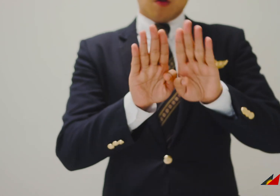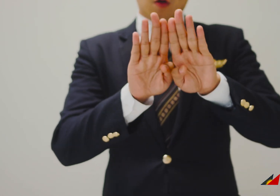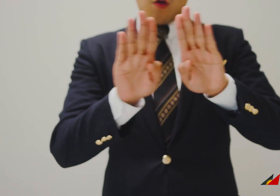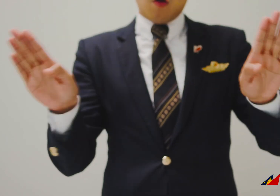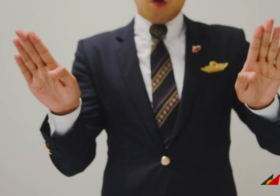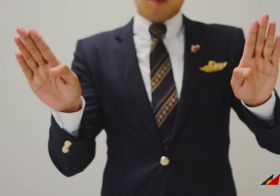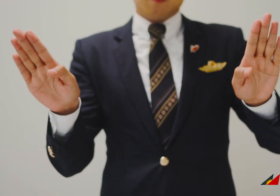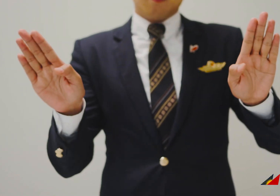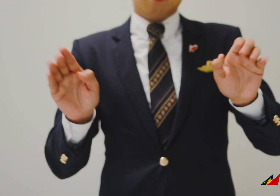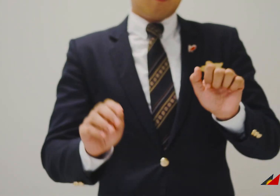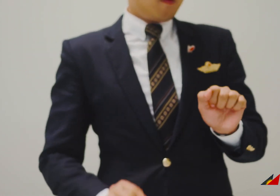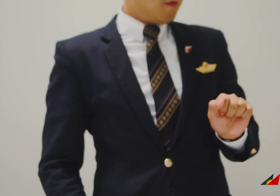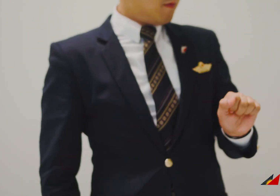Please open the window shade.